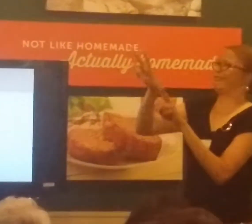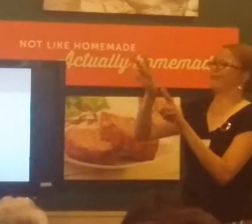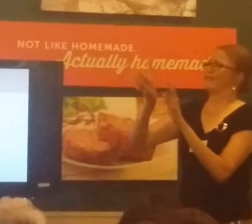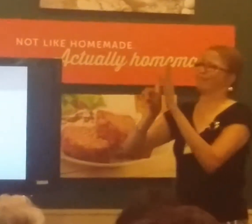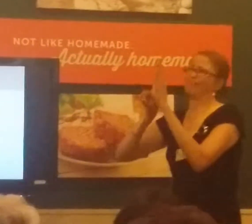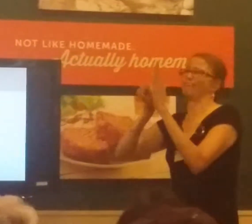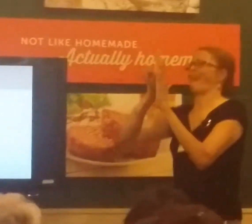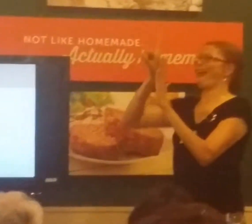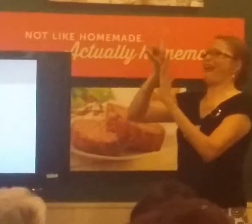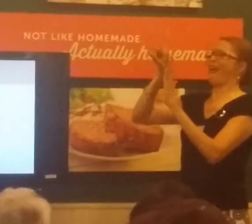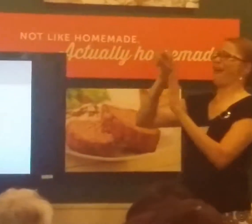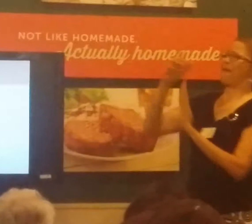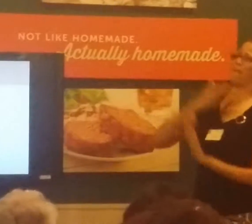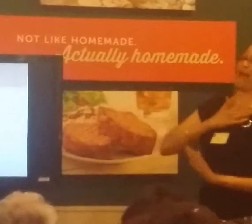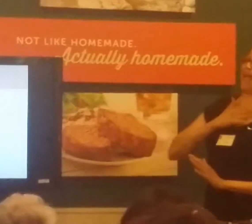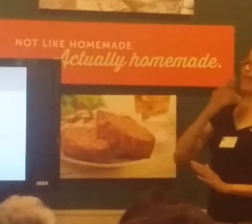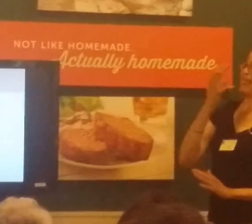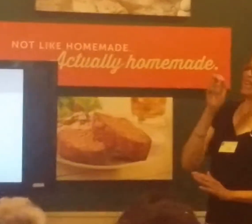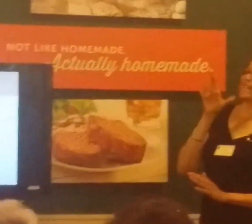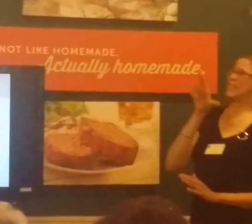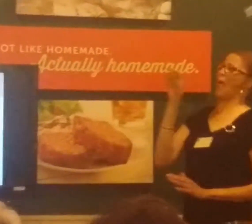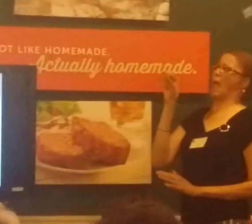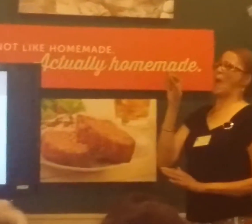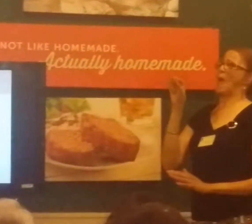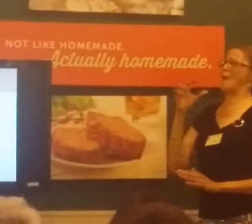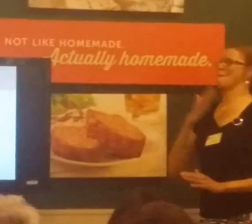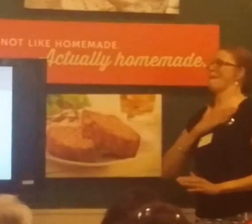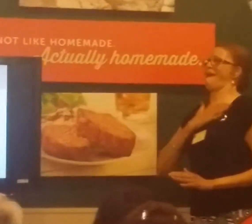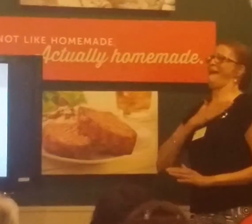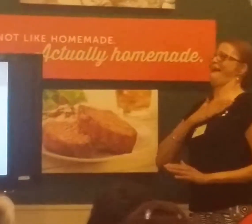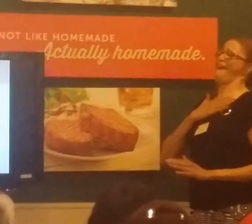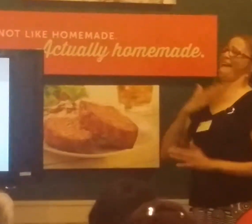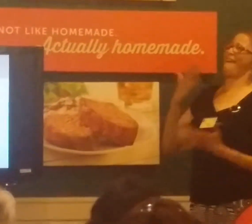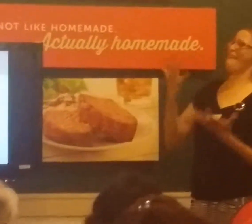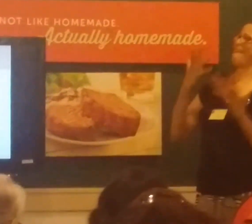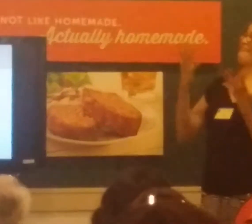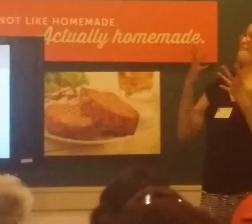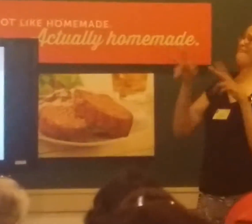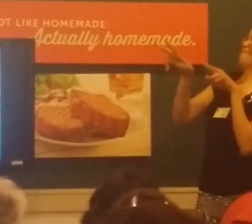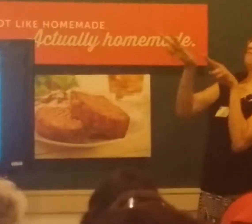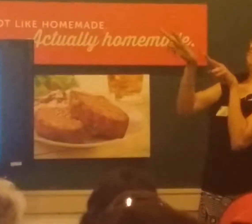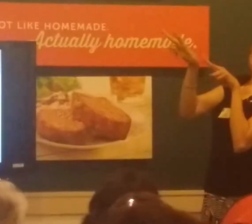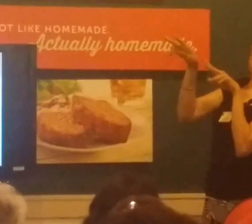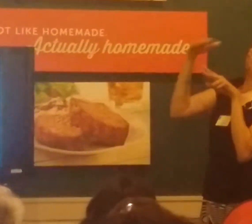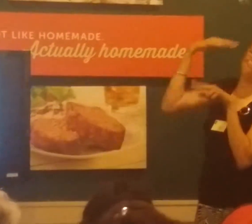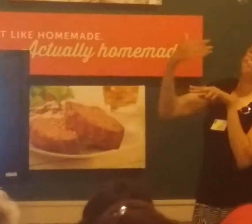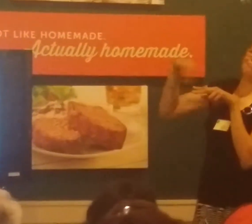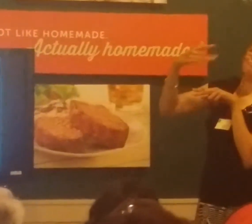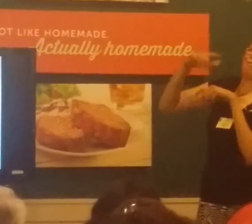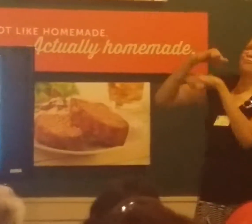I always had to look up to my father. He was so tall. He was my hero. And I just always admired